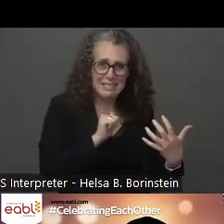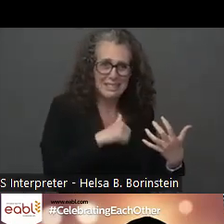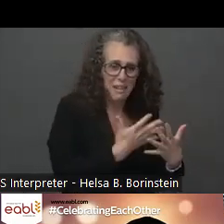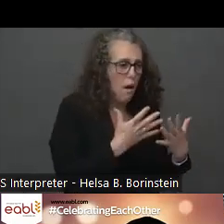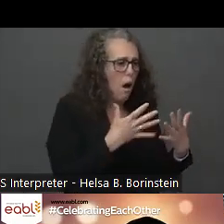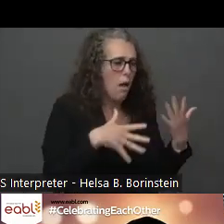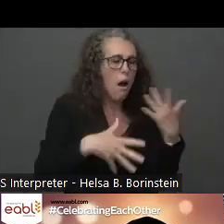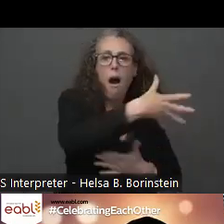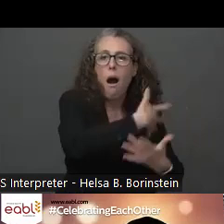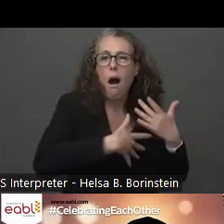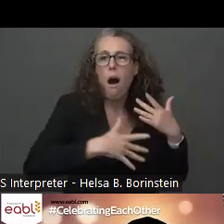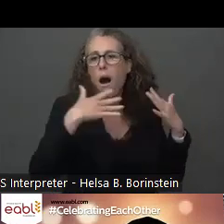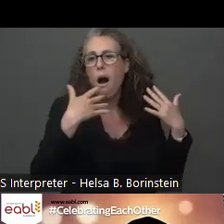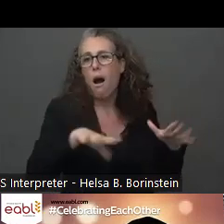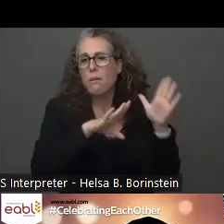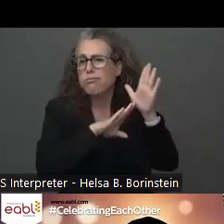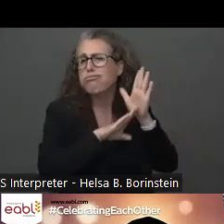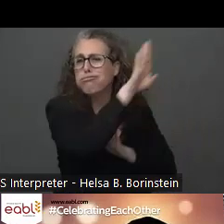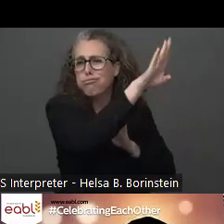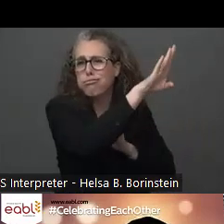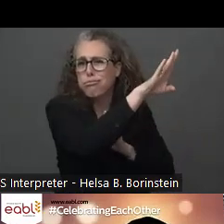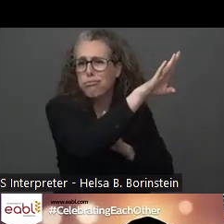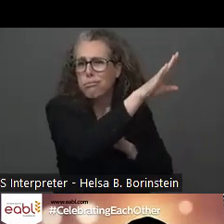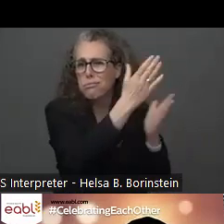than we found it.